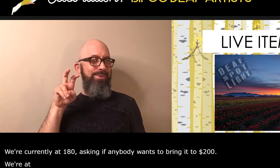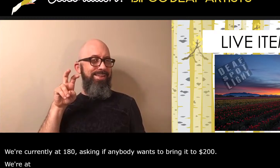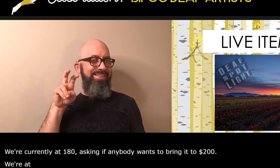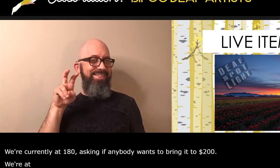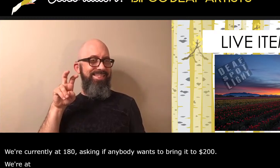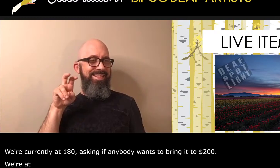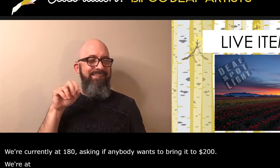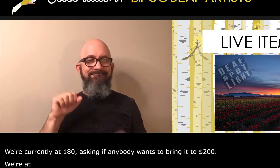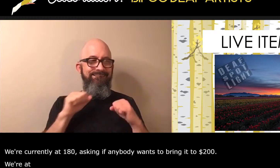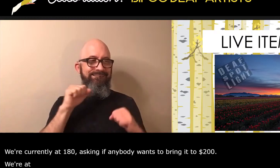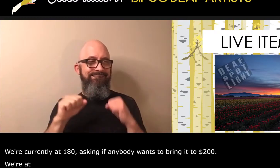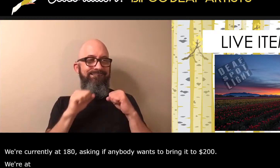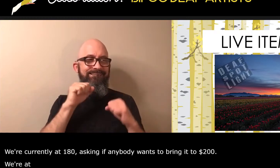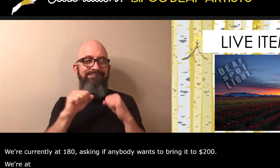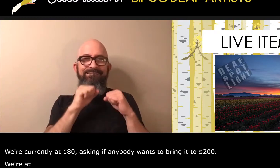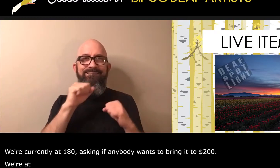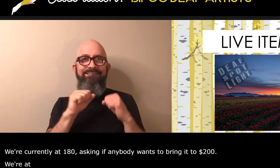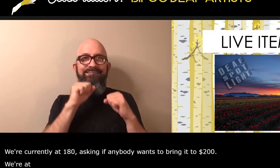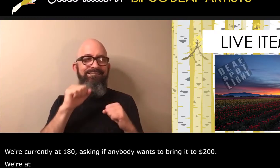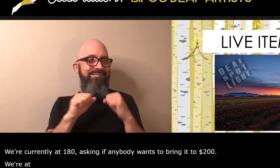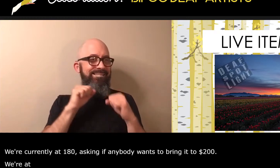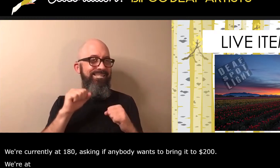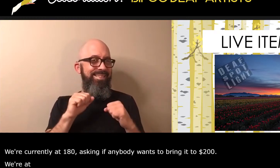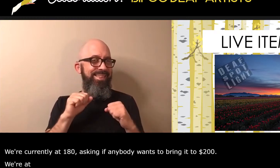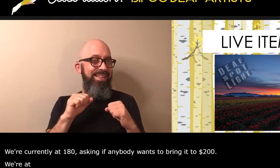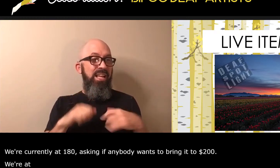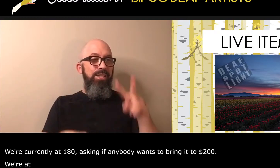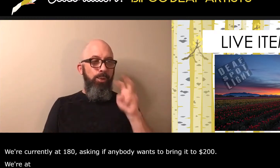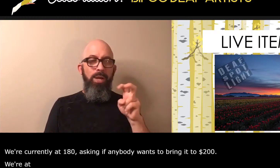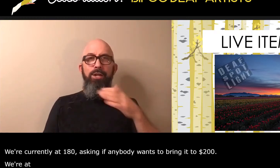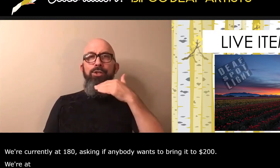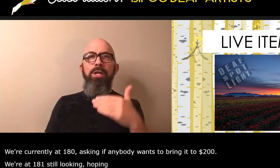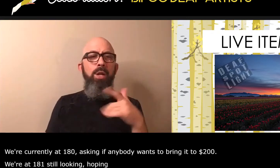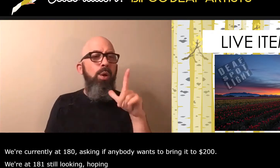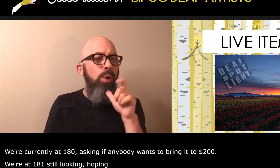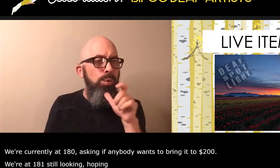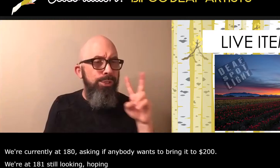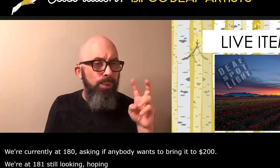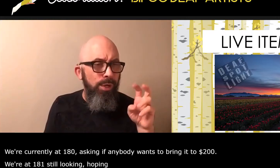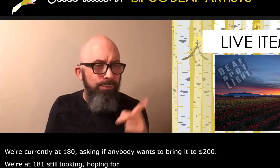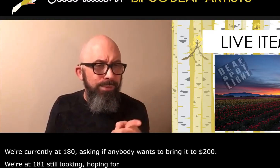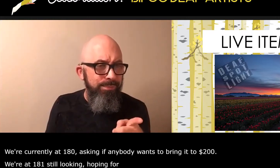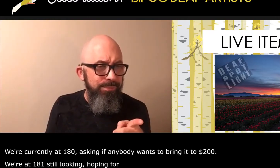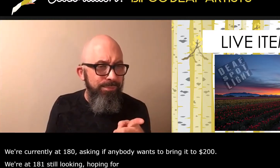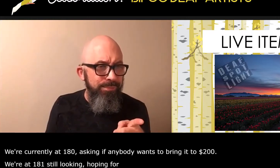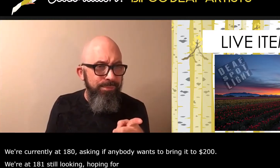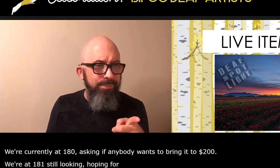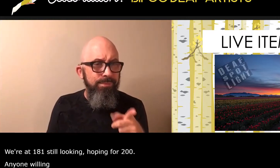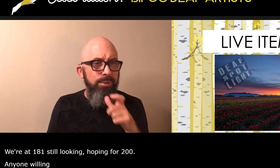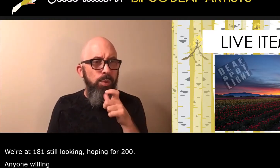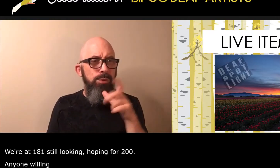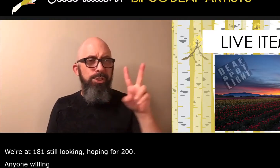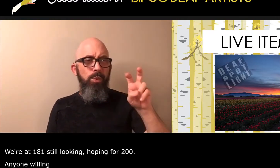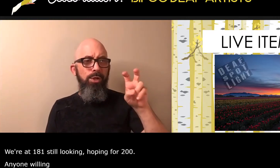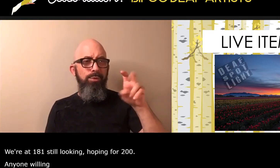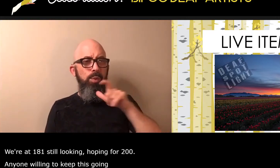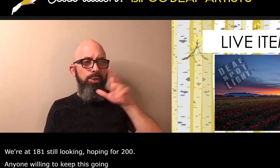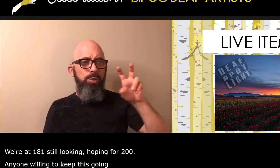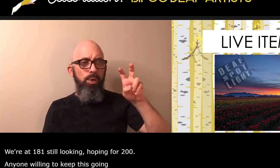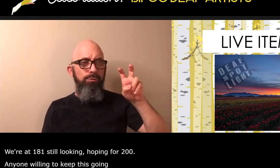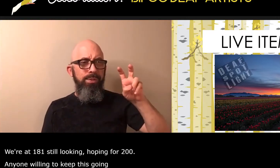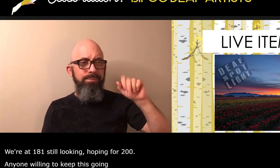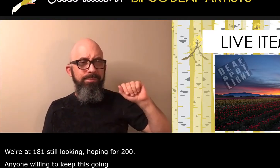Still hoping for 200. Anyone willing to keep this going? We're at 200. Who was the bidder for $200?